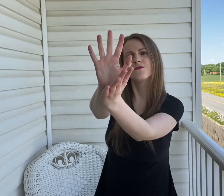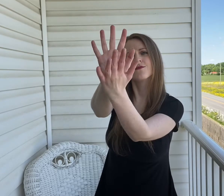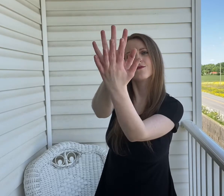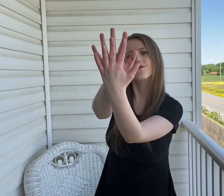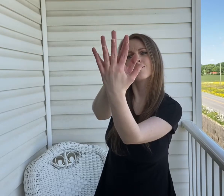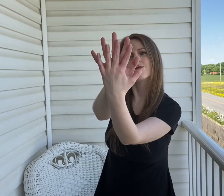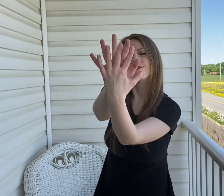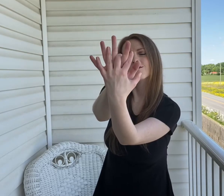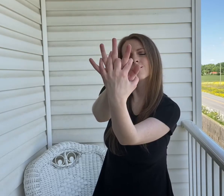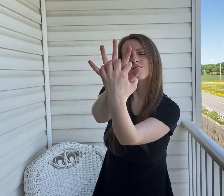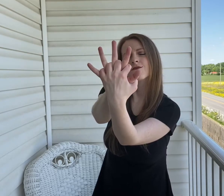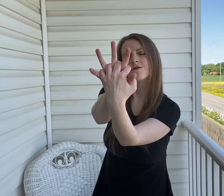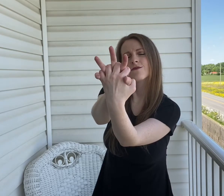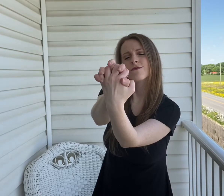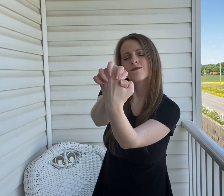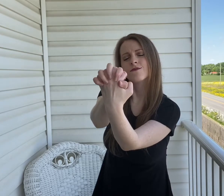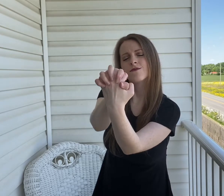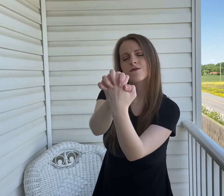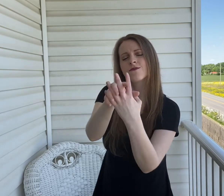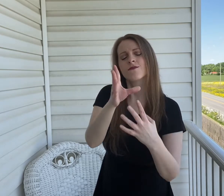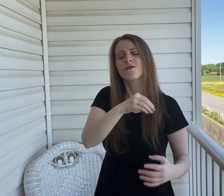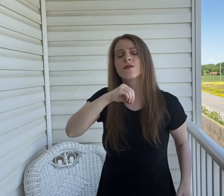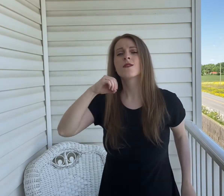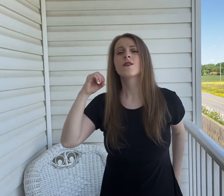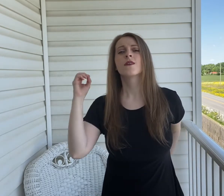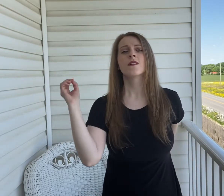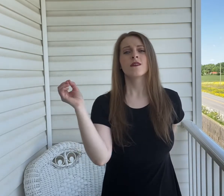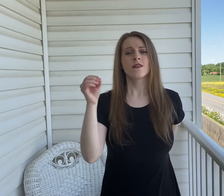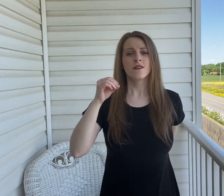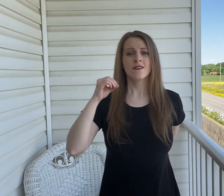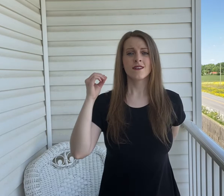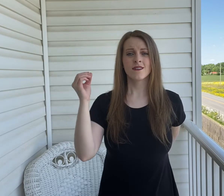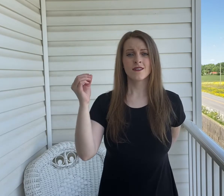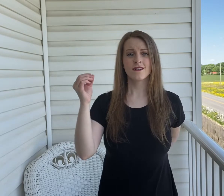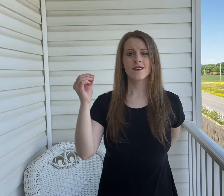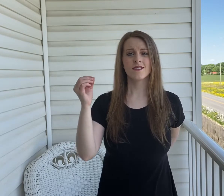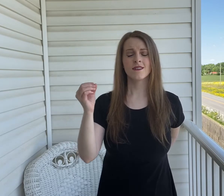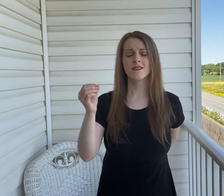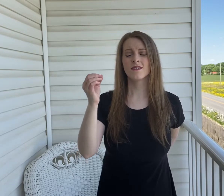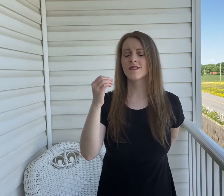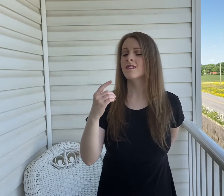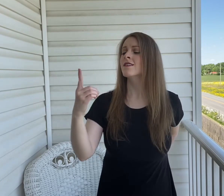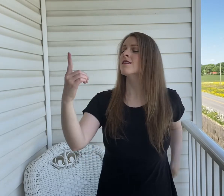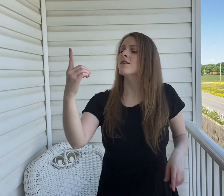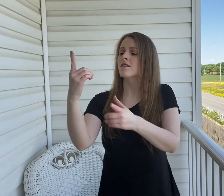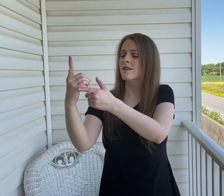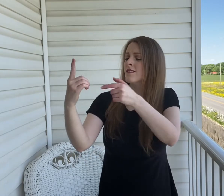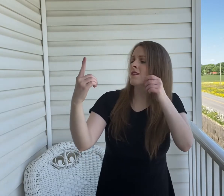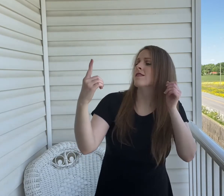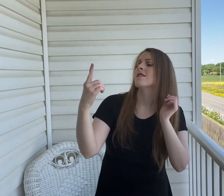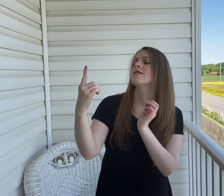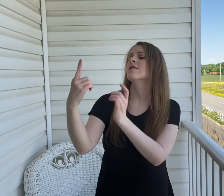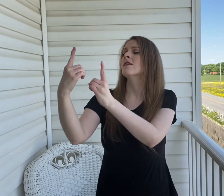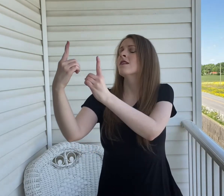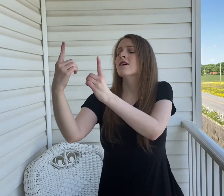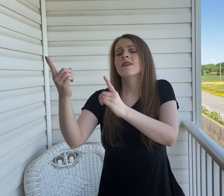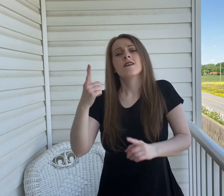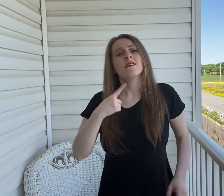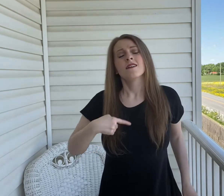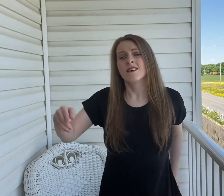hand. And oh, someone will come running, and